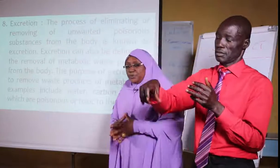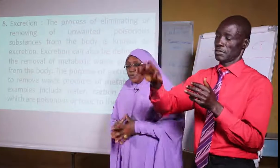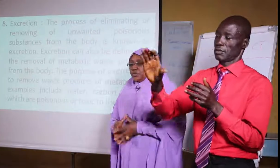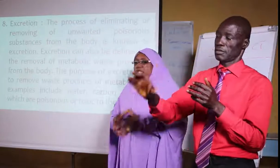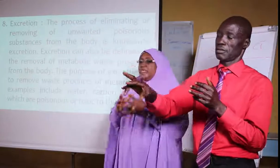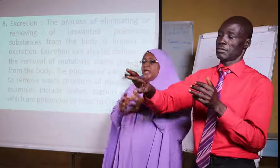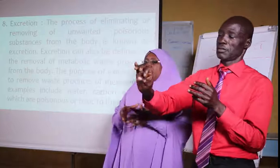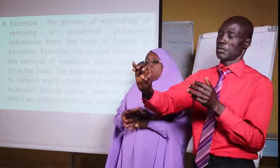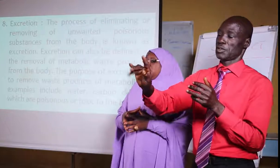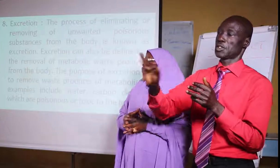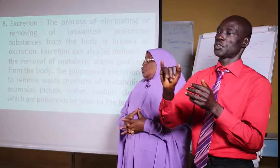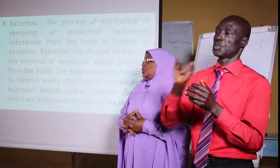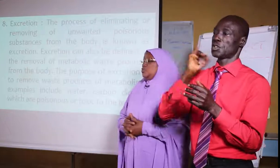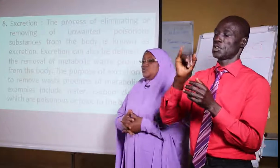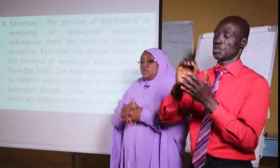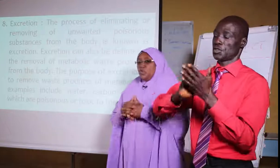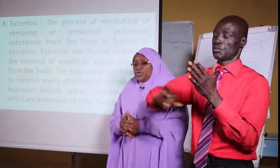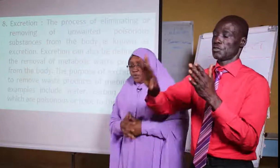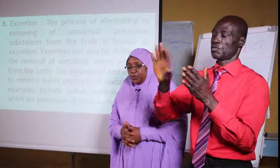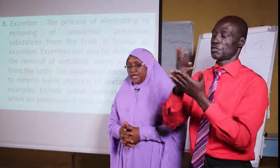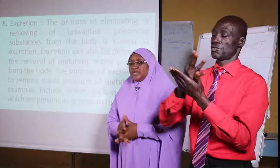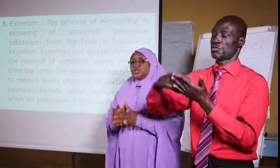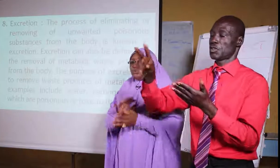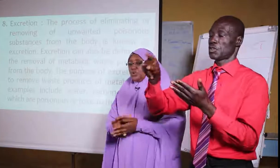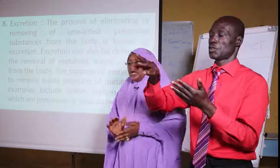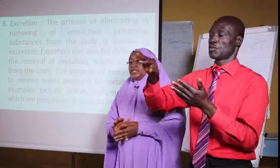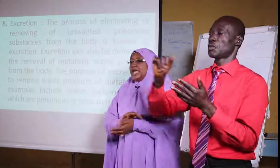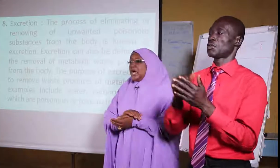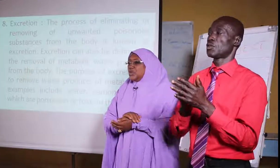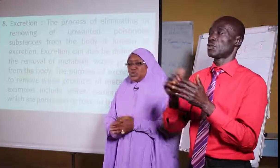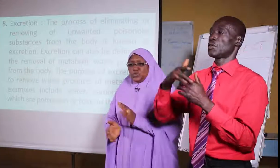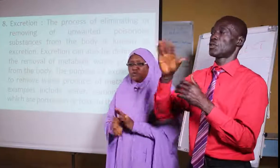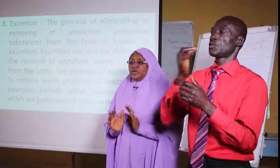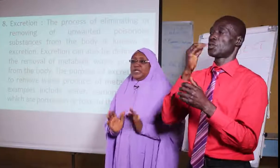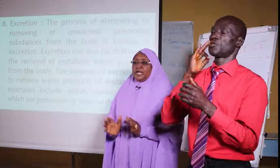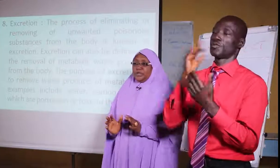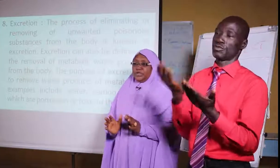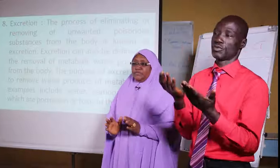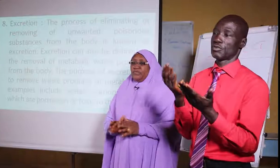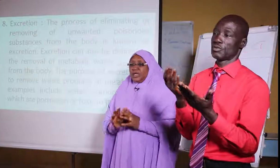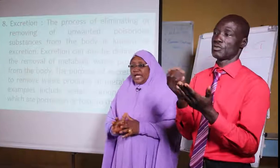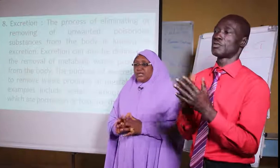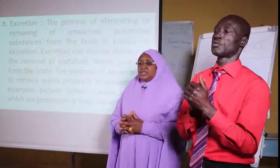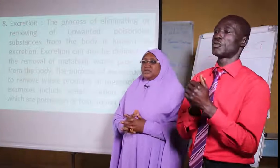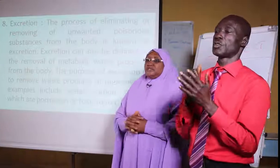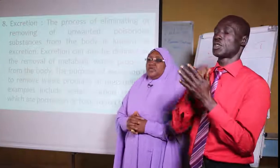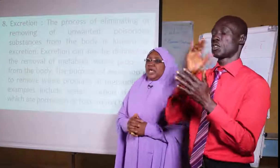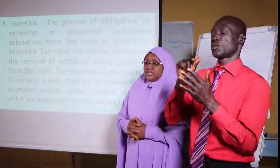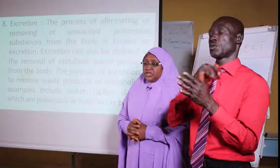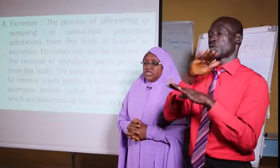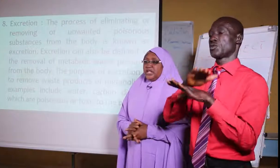remove waste product and animals also remove waste product. That is products that are not useful in their body. That